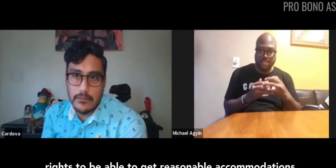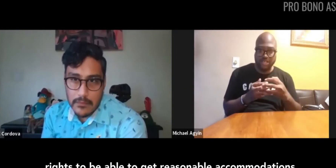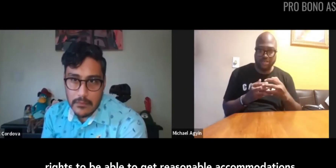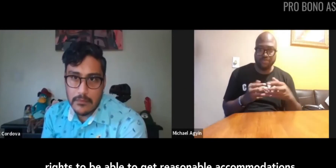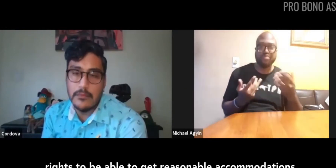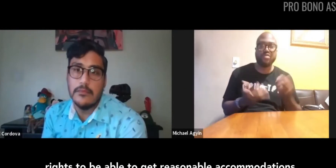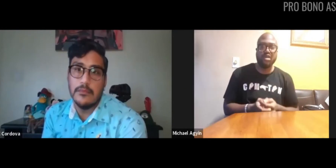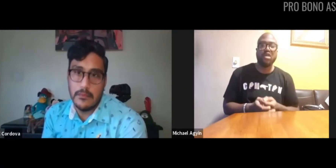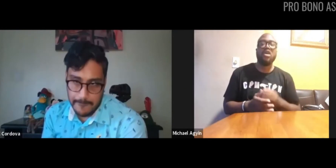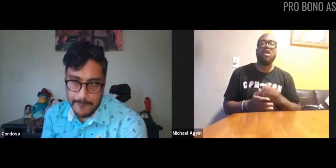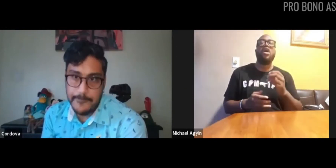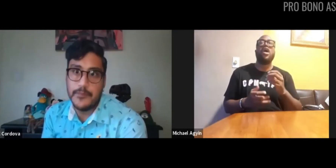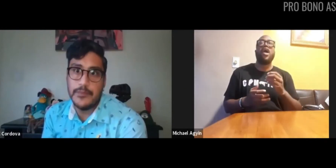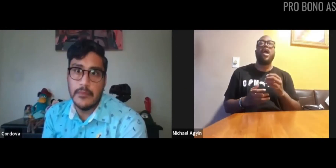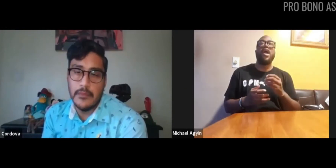reasonable accommodations.